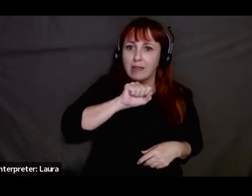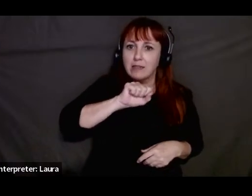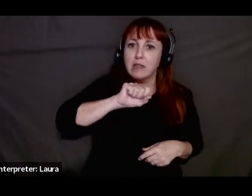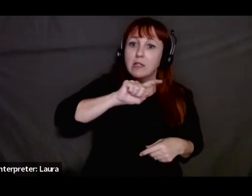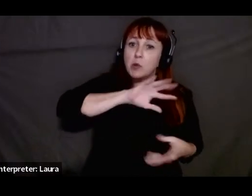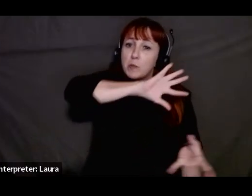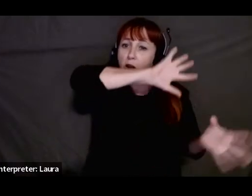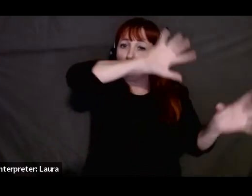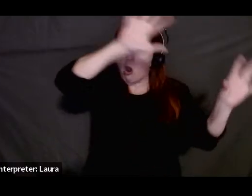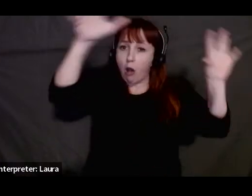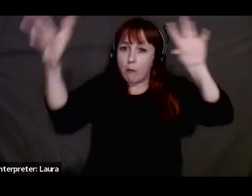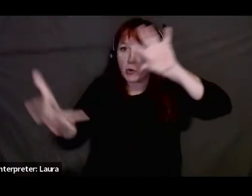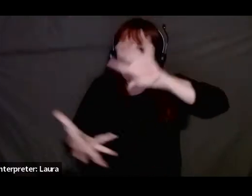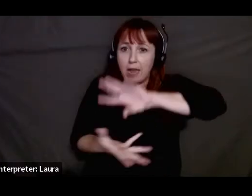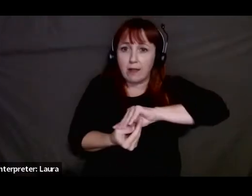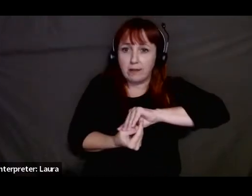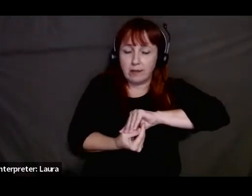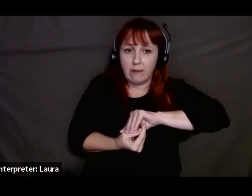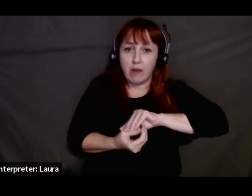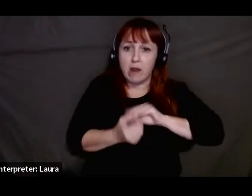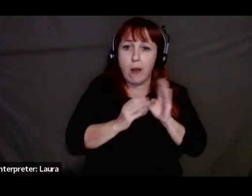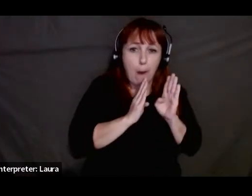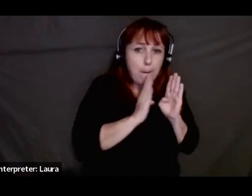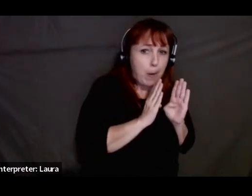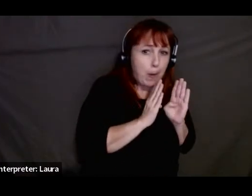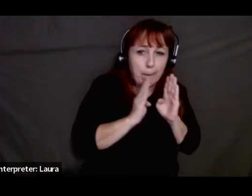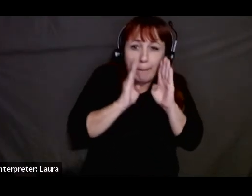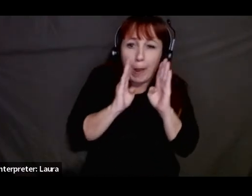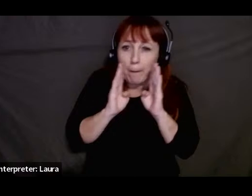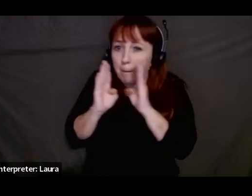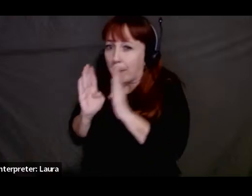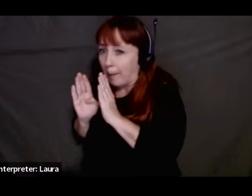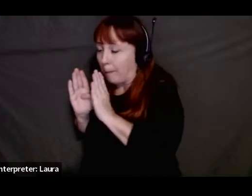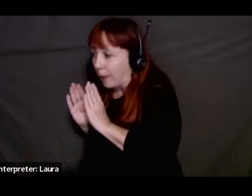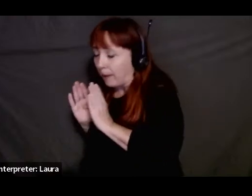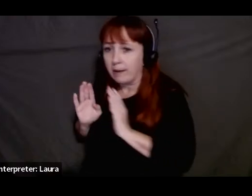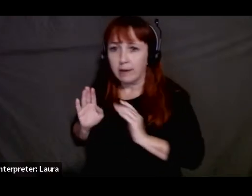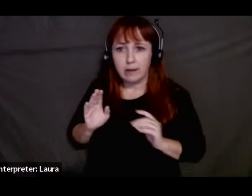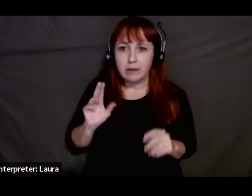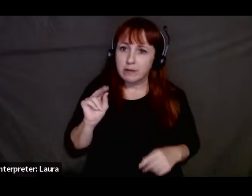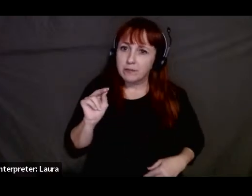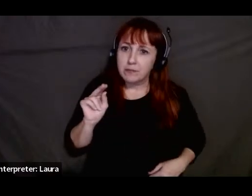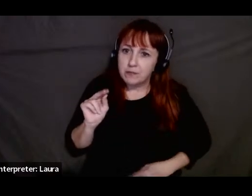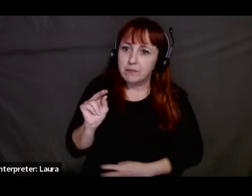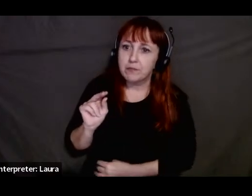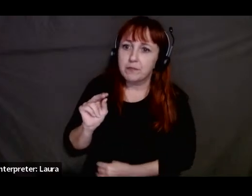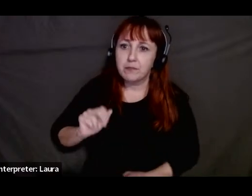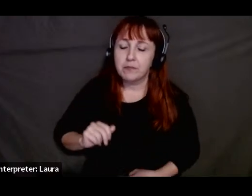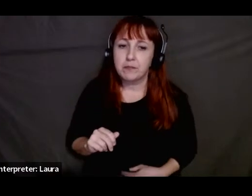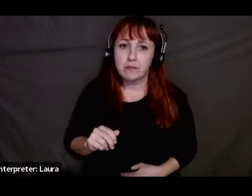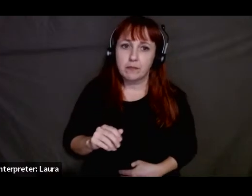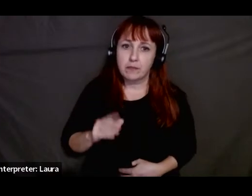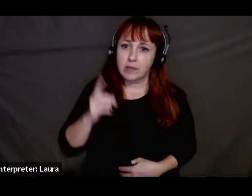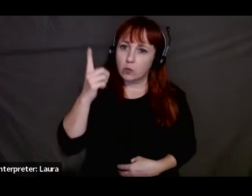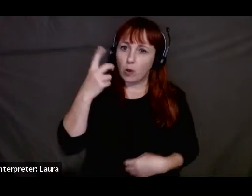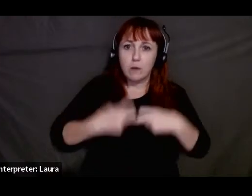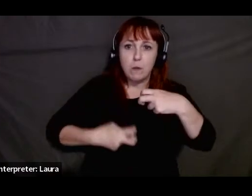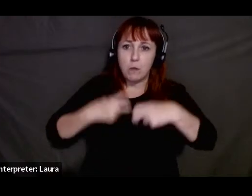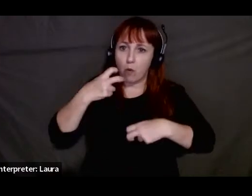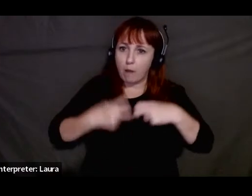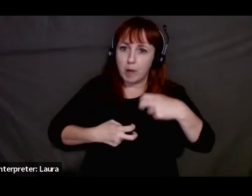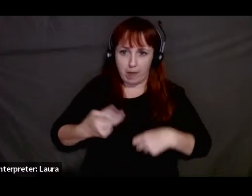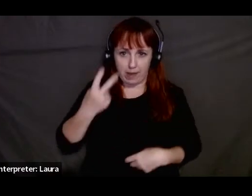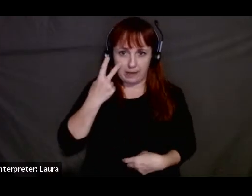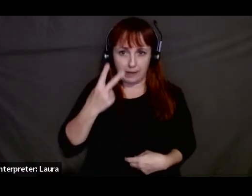an entire area that you're using, not just this one little section. That's one of the problems with this, what I